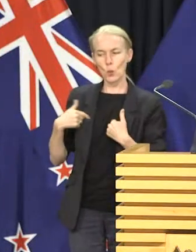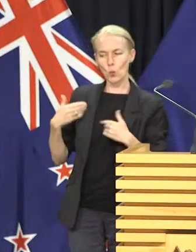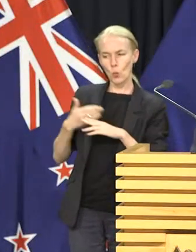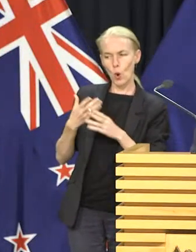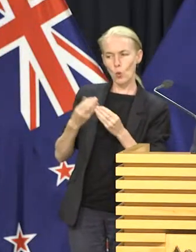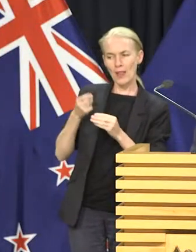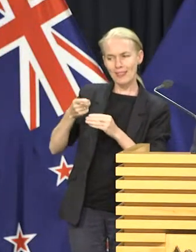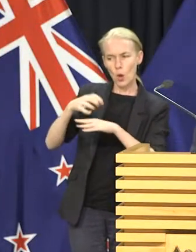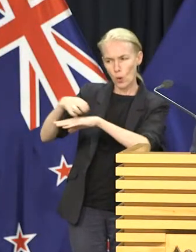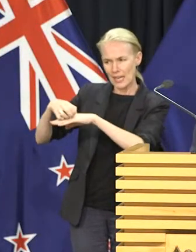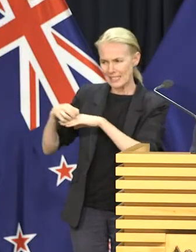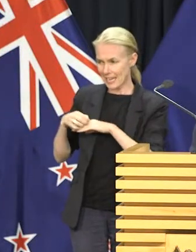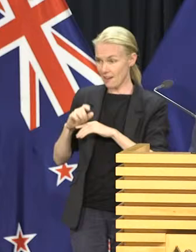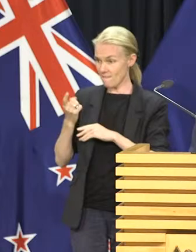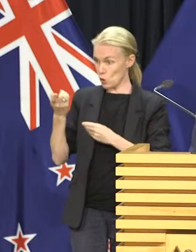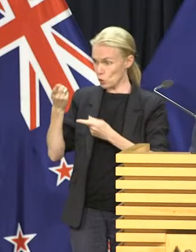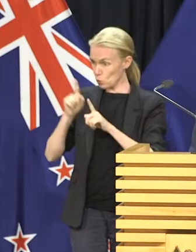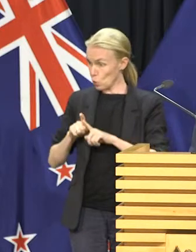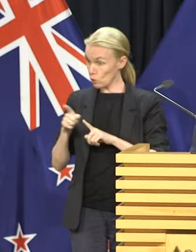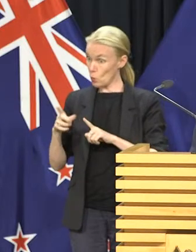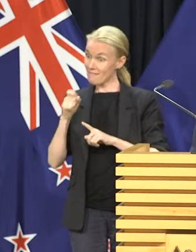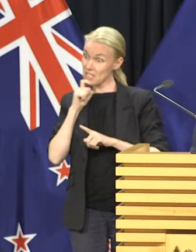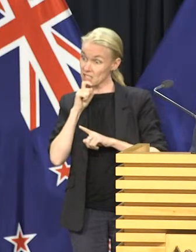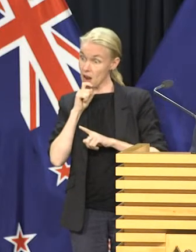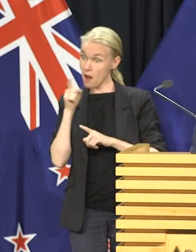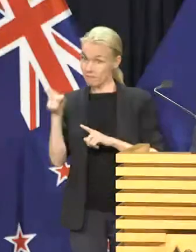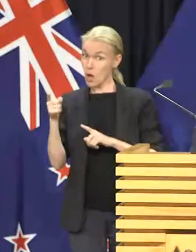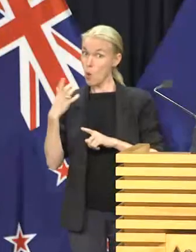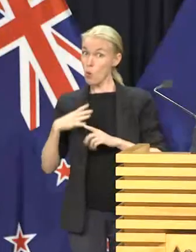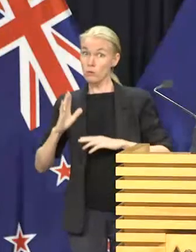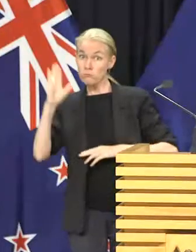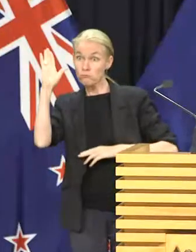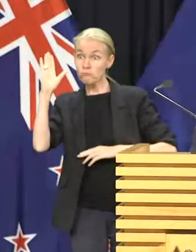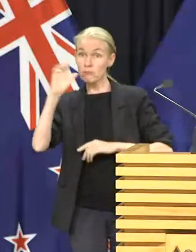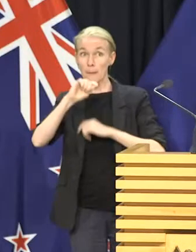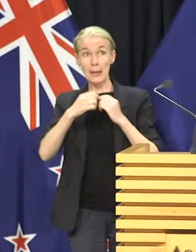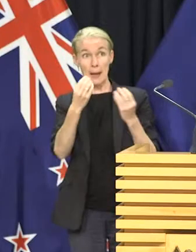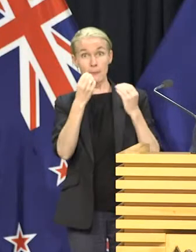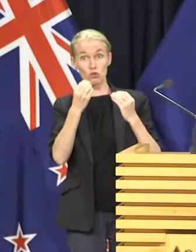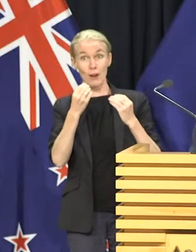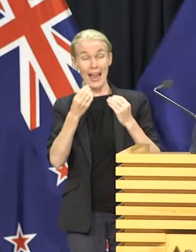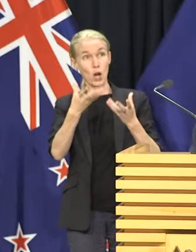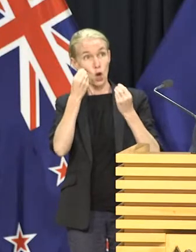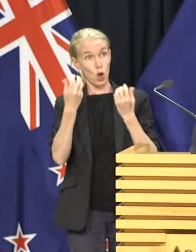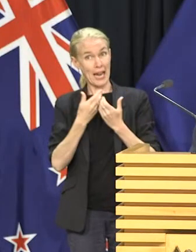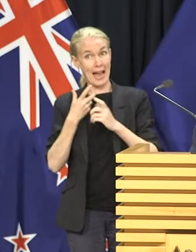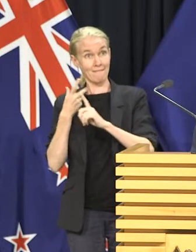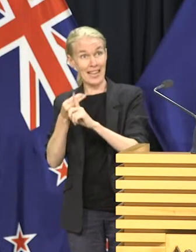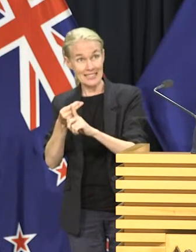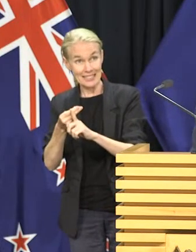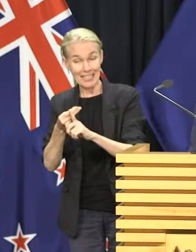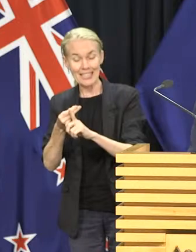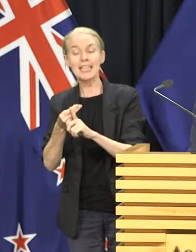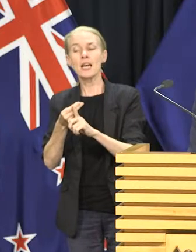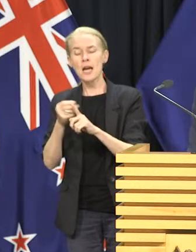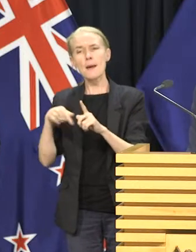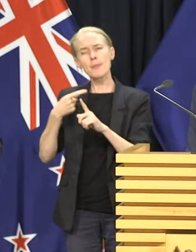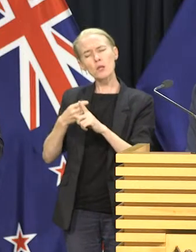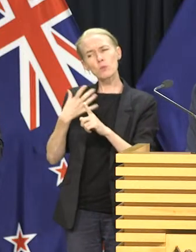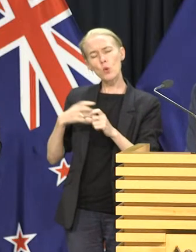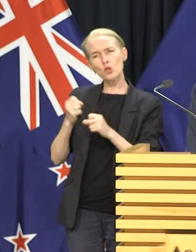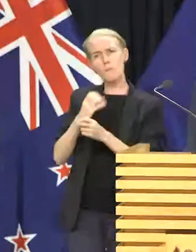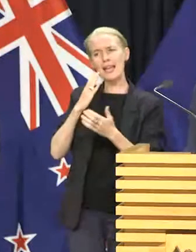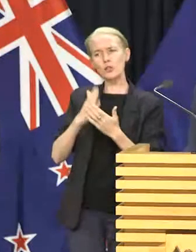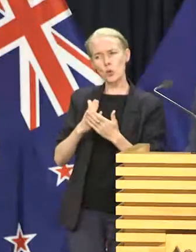to identify who we can train and who are able and willing to do it, and then secondly making sure that the training is done with